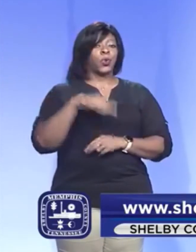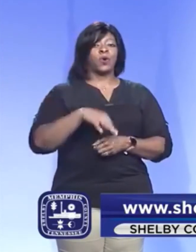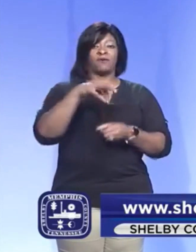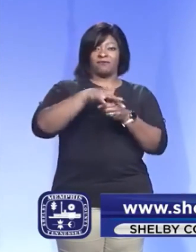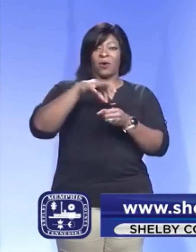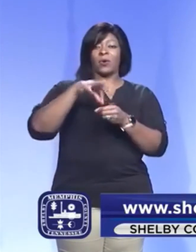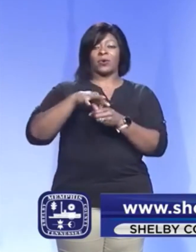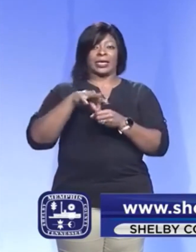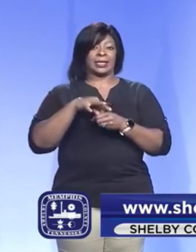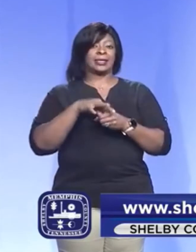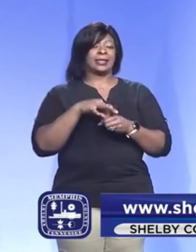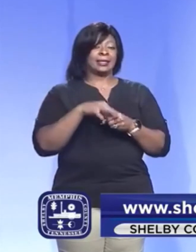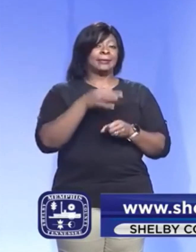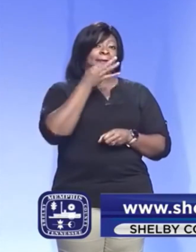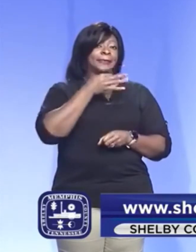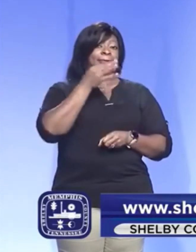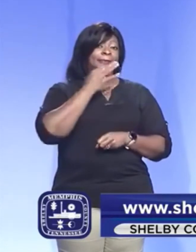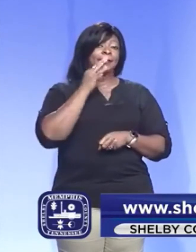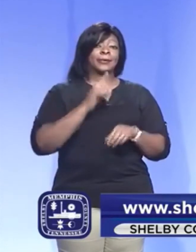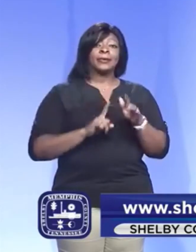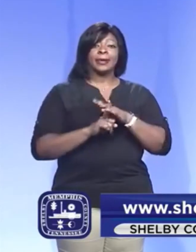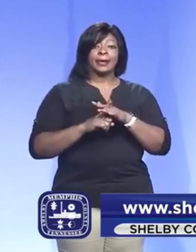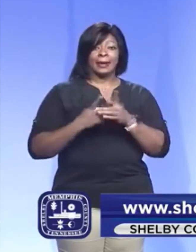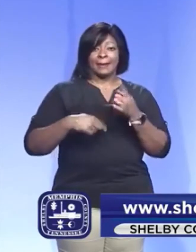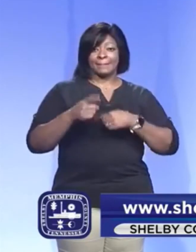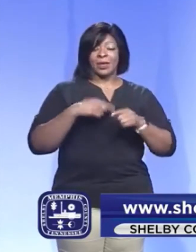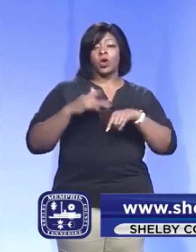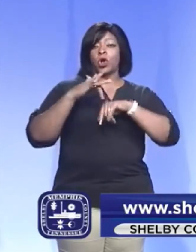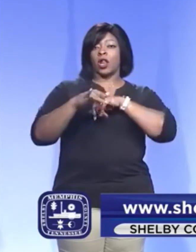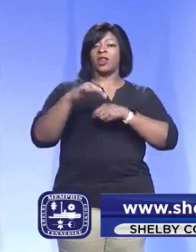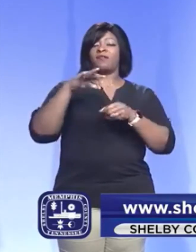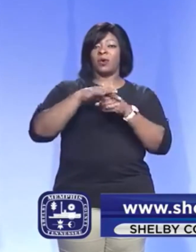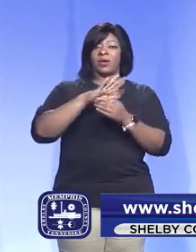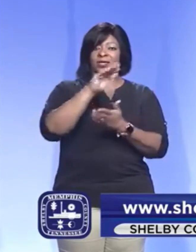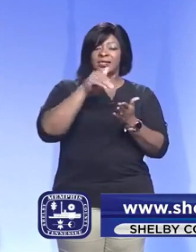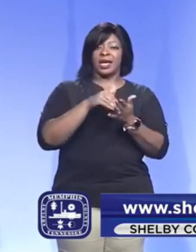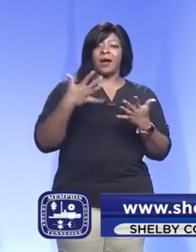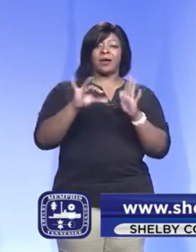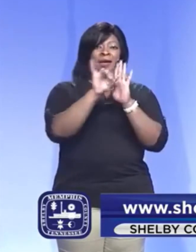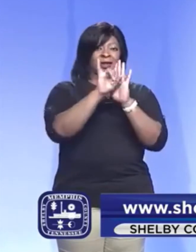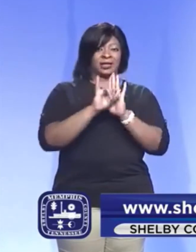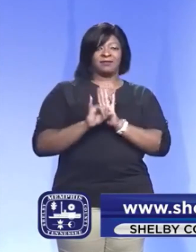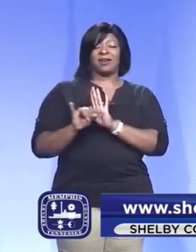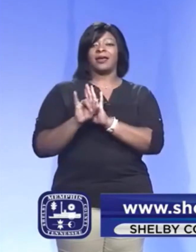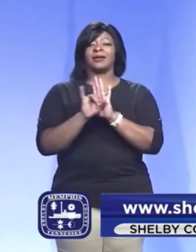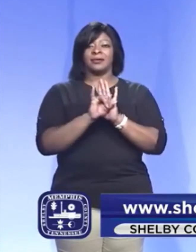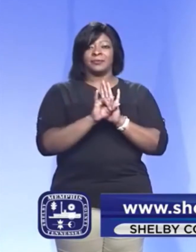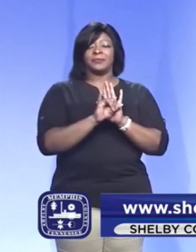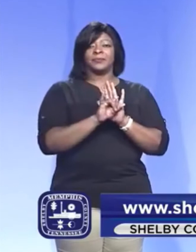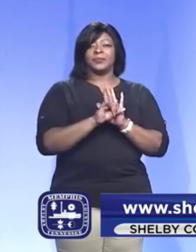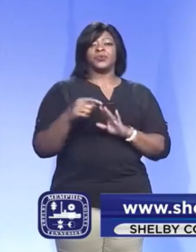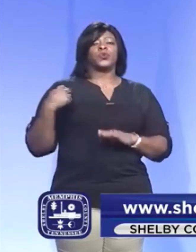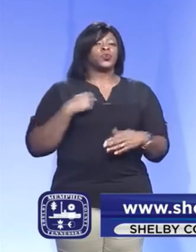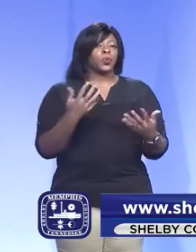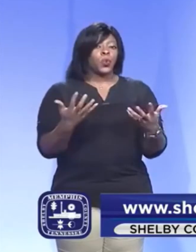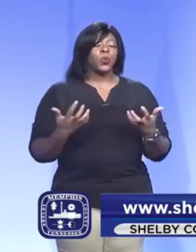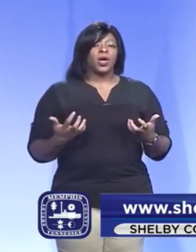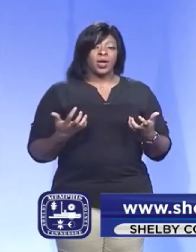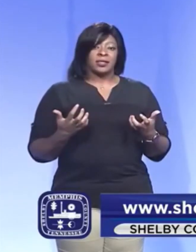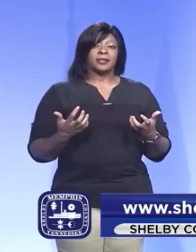is coming upon us. Early voting sites have been identified, and we just want